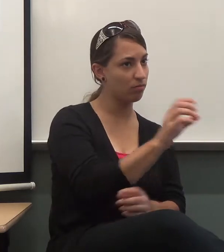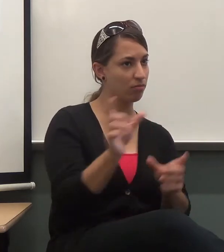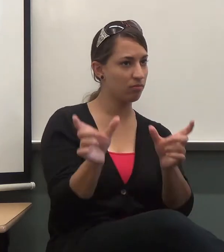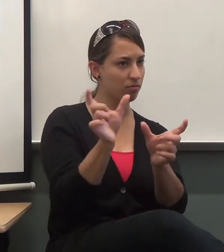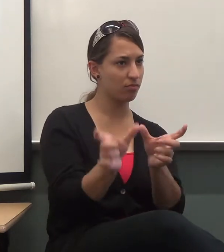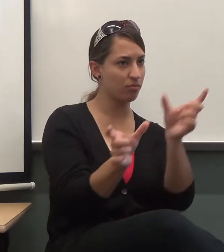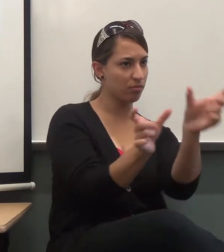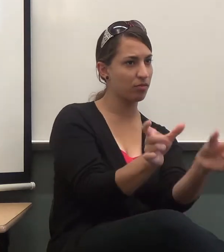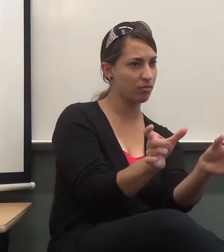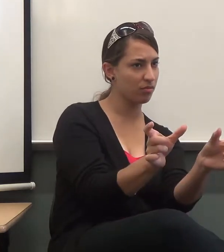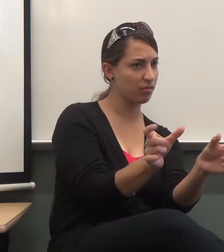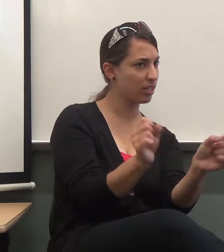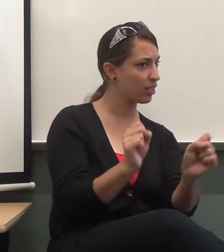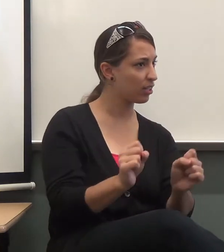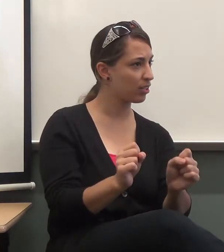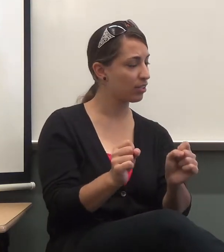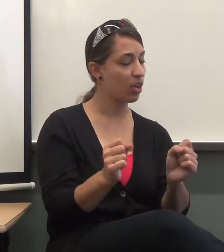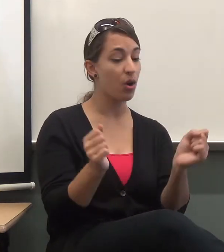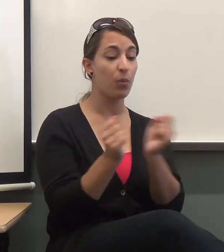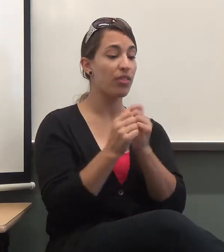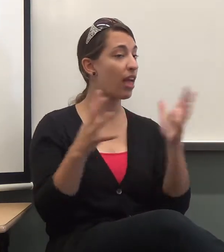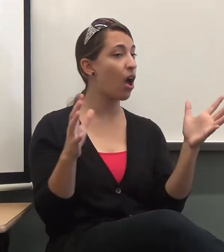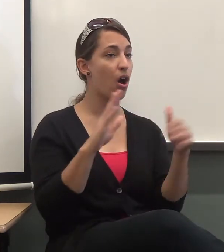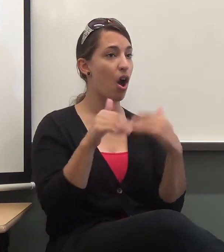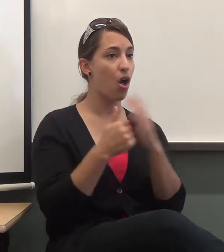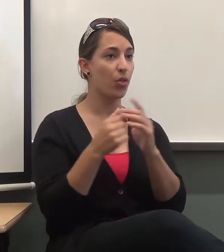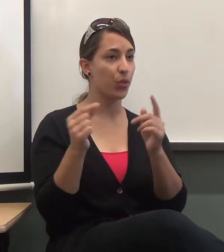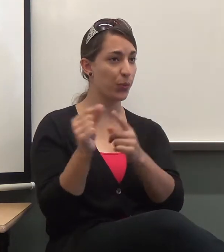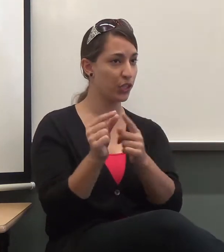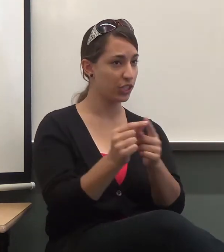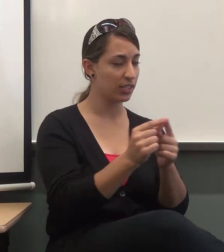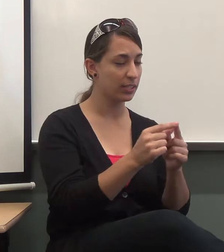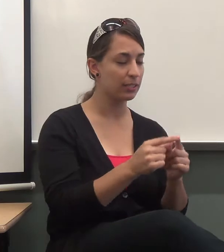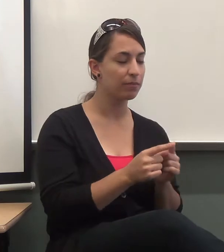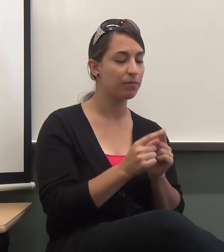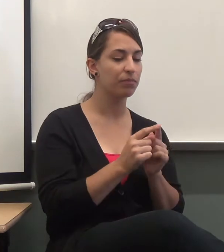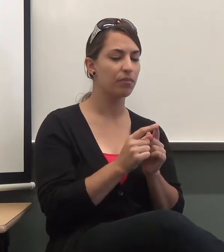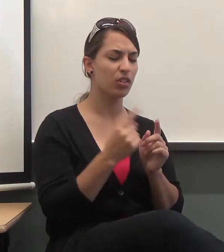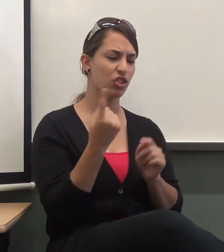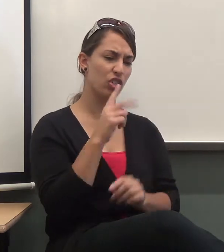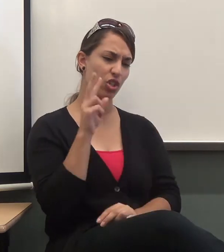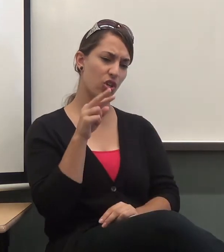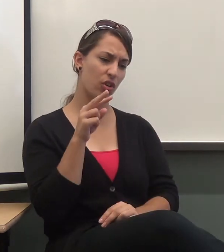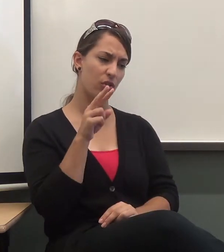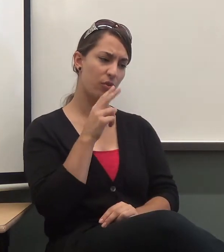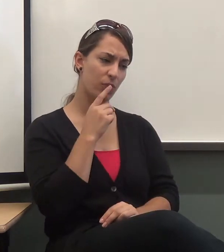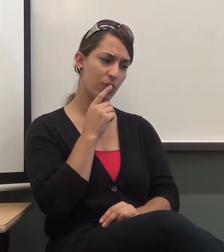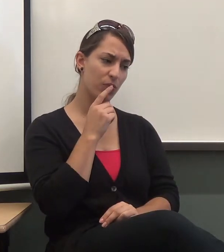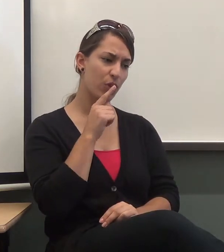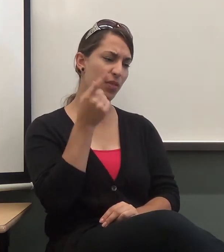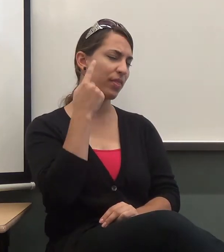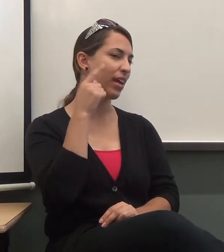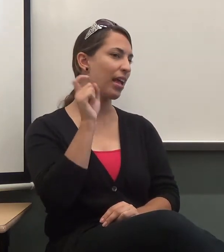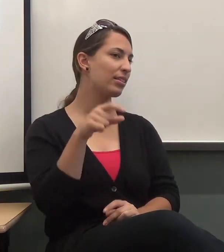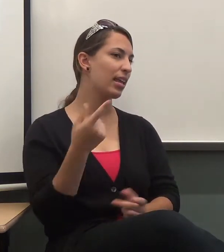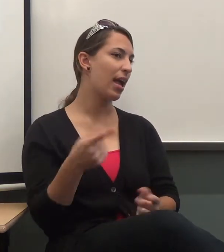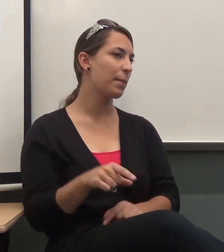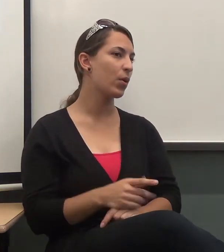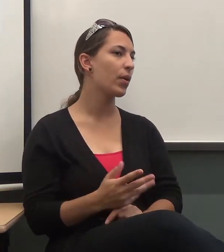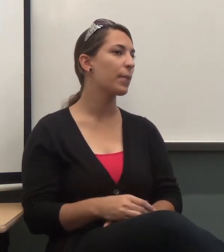When you look at it this way, without all the words of the actual sentence, the SVO, what do you think has to happen? It's going to turn into a